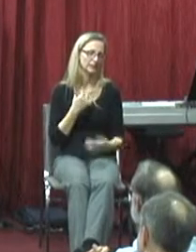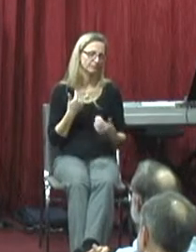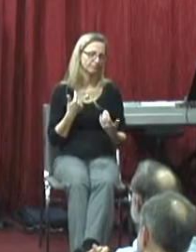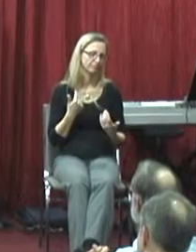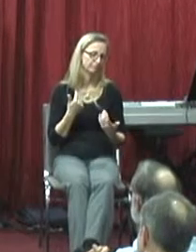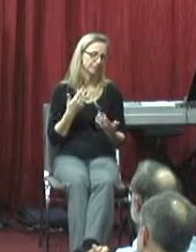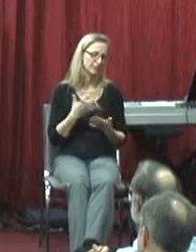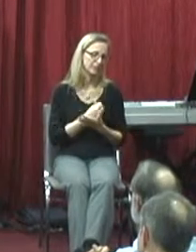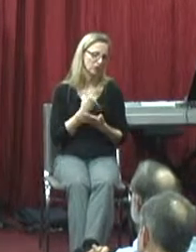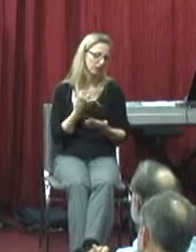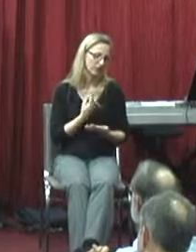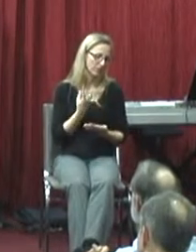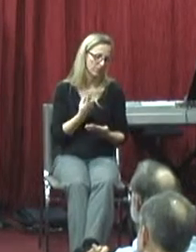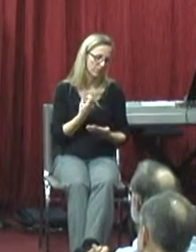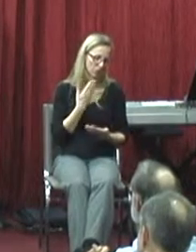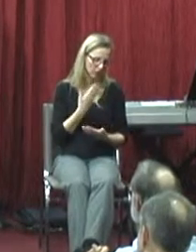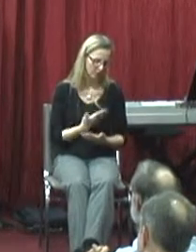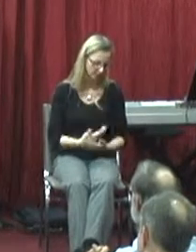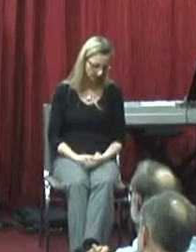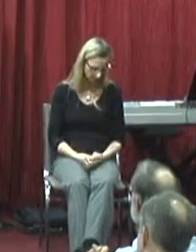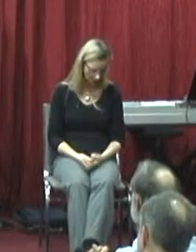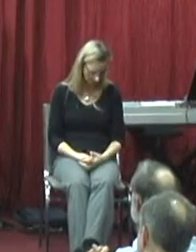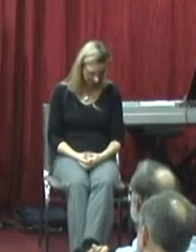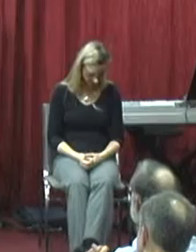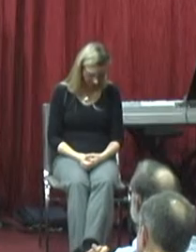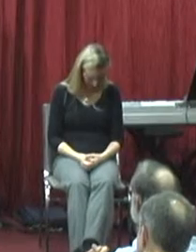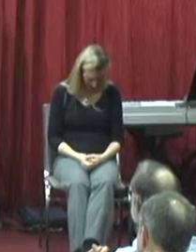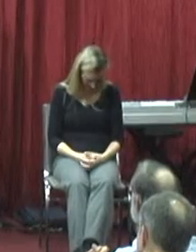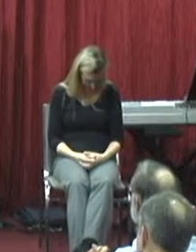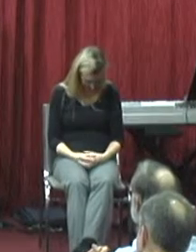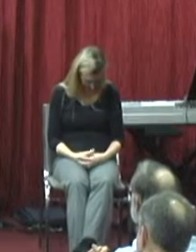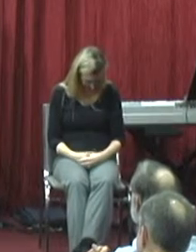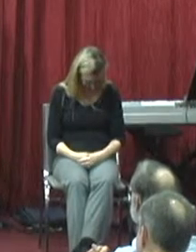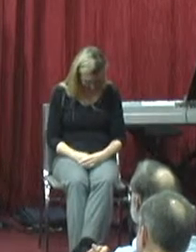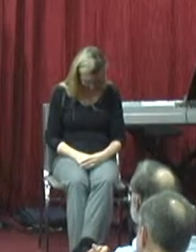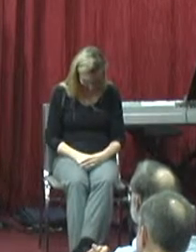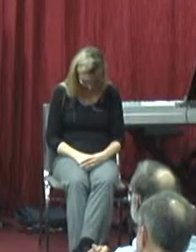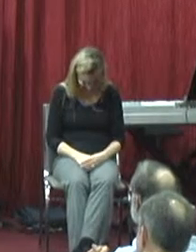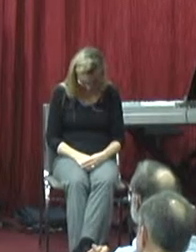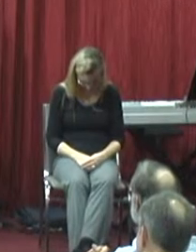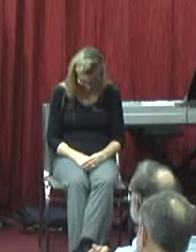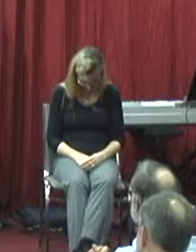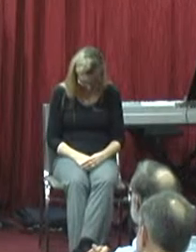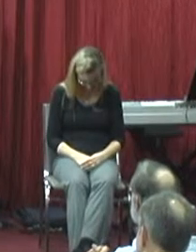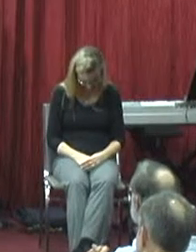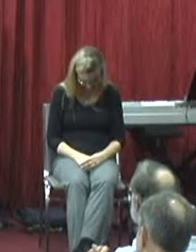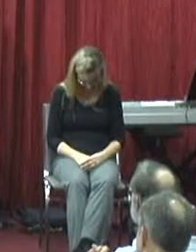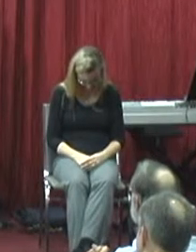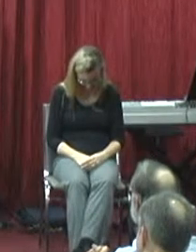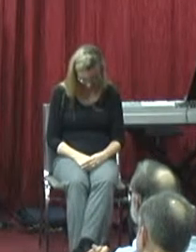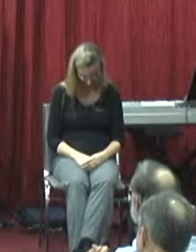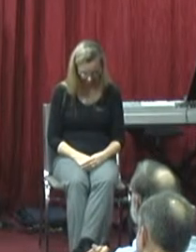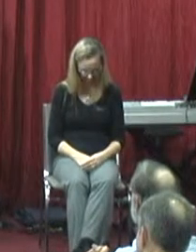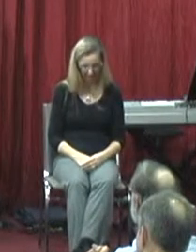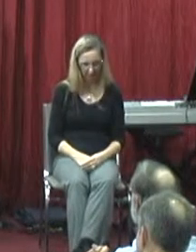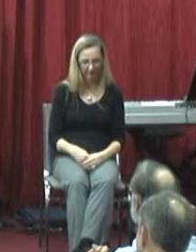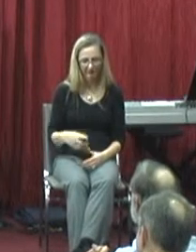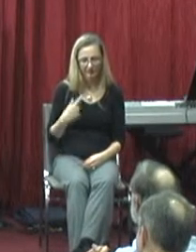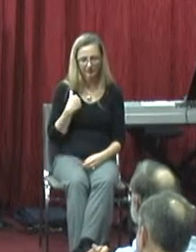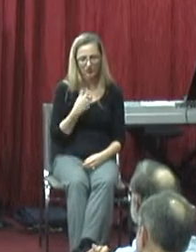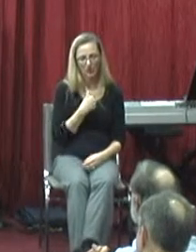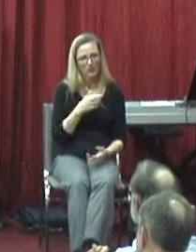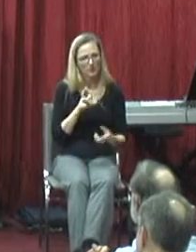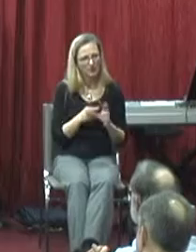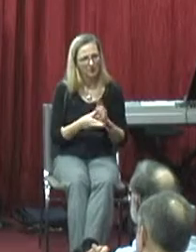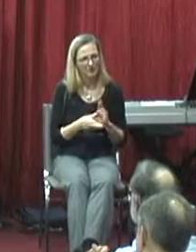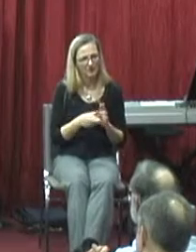God, that we deserve anything good, that we deserve the good things we've experienced. We repent of any disobedience